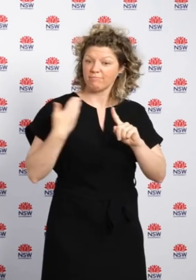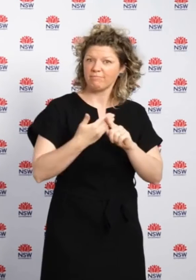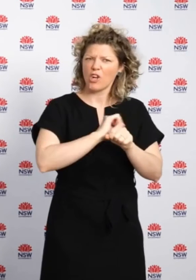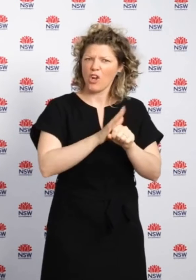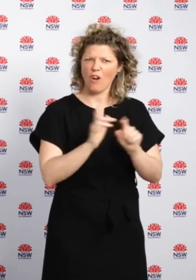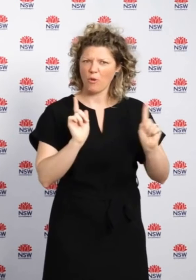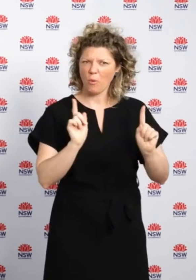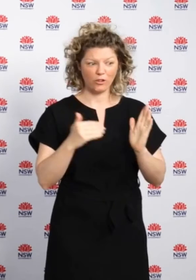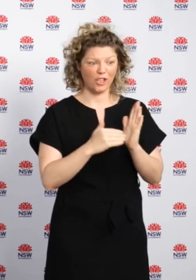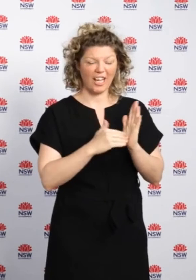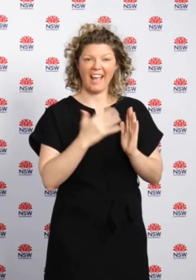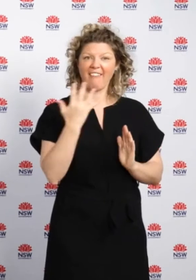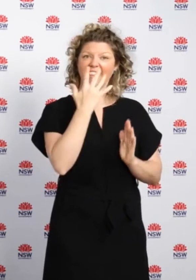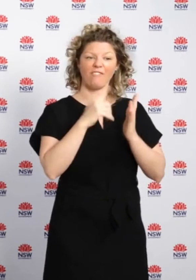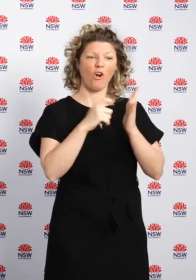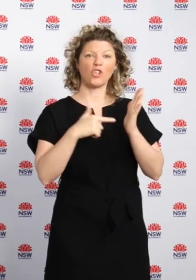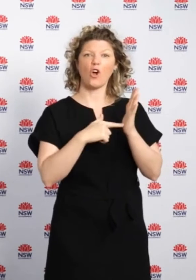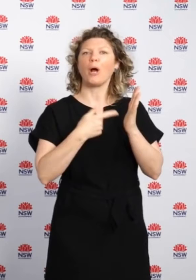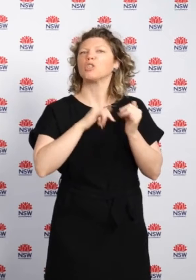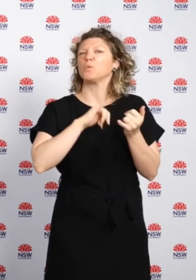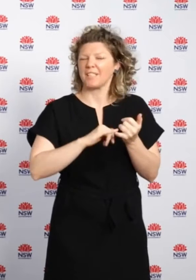October, Tuesday.